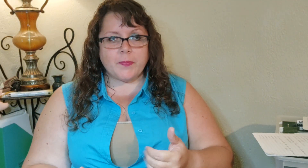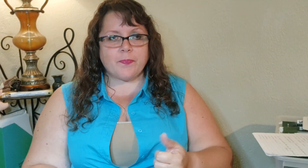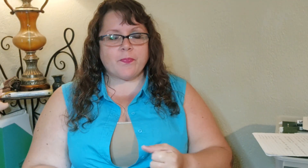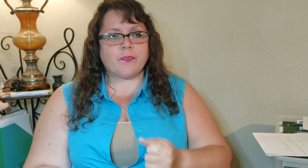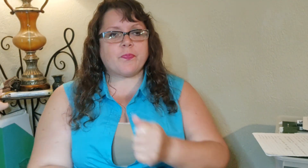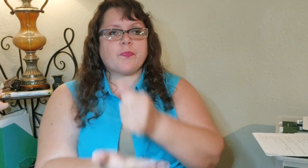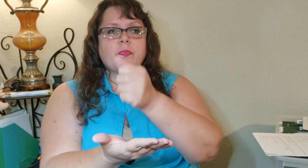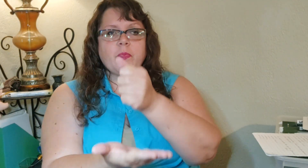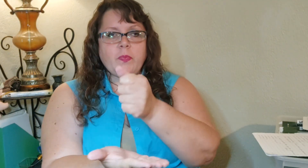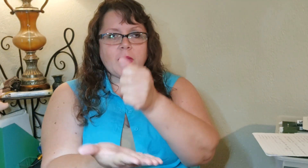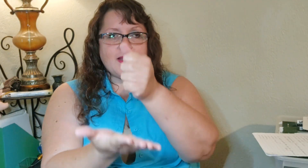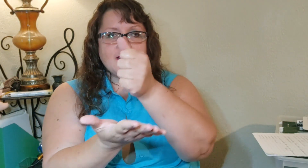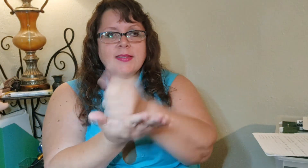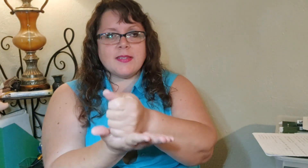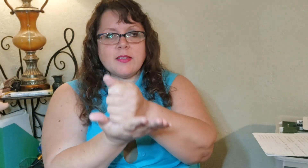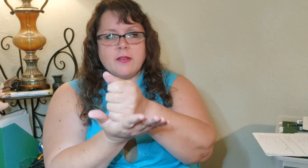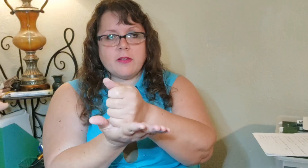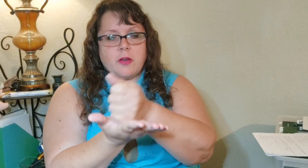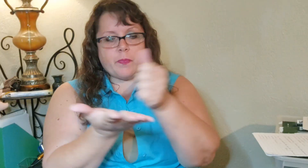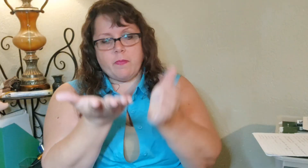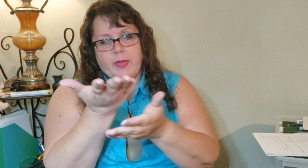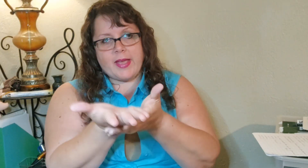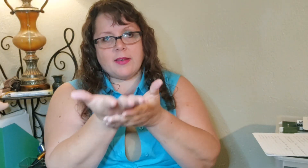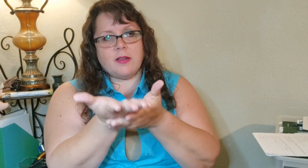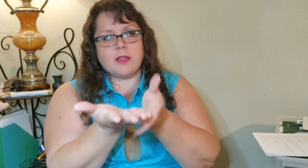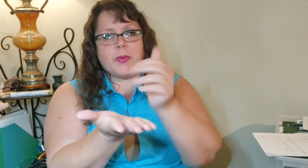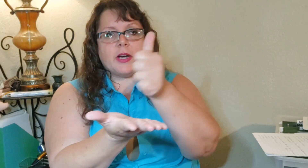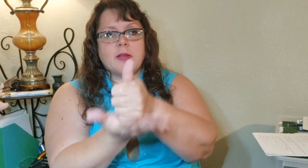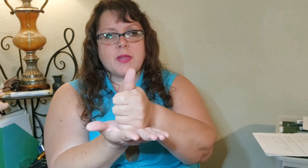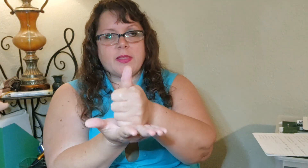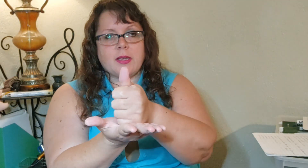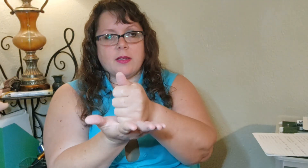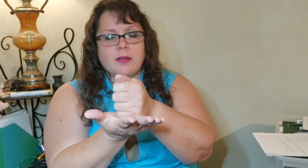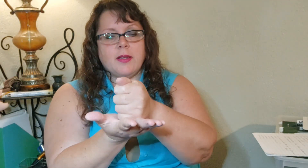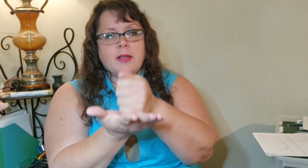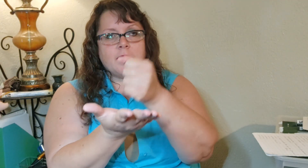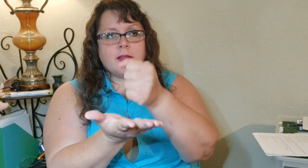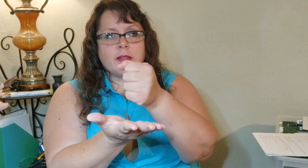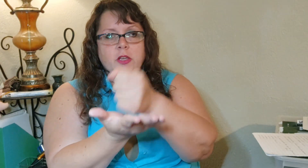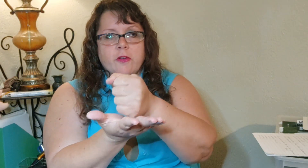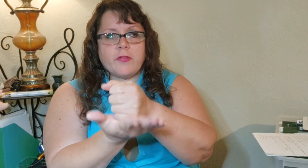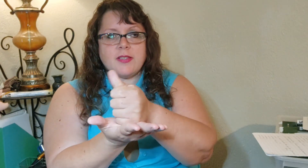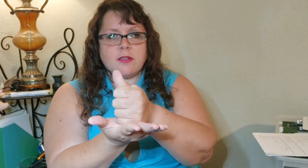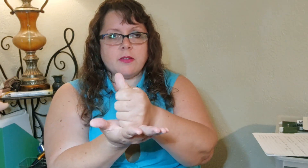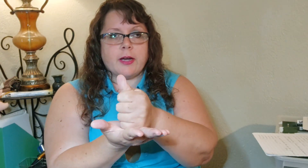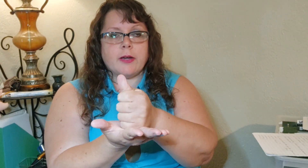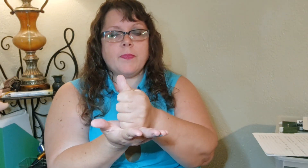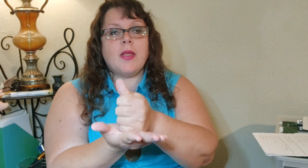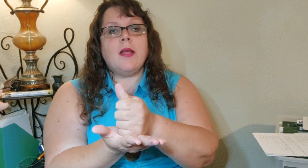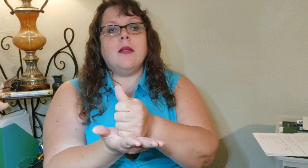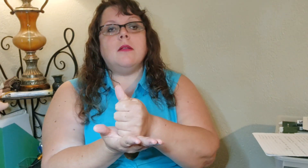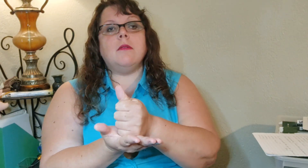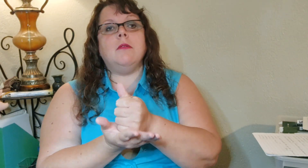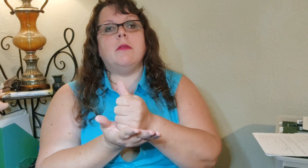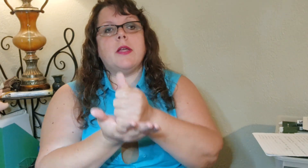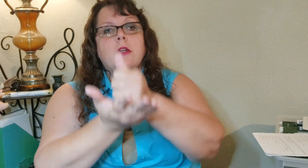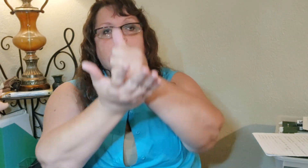you is your hand on the bottom and then like your fist on top. And you